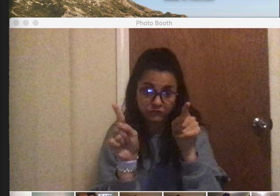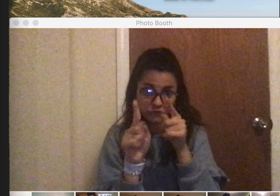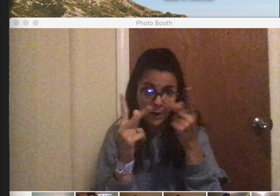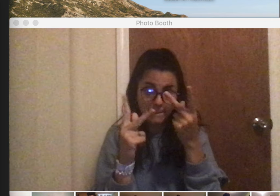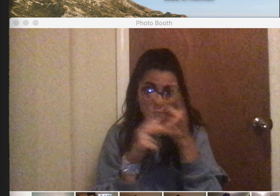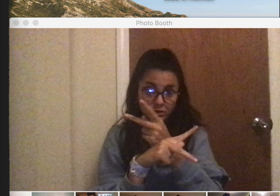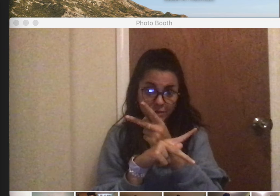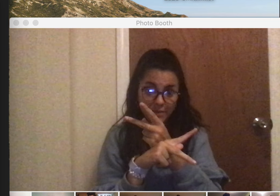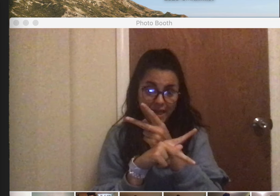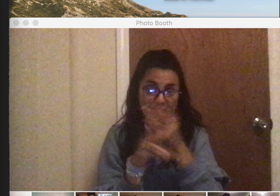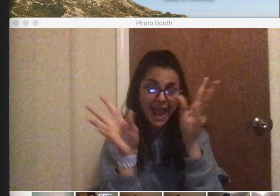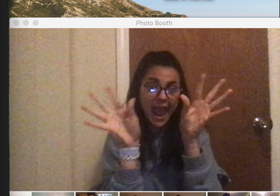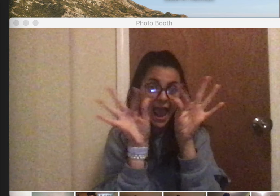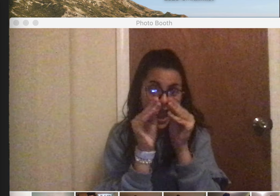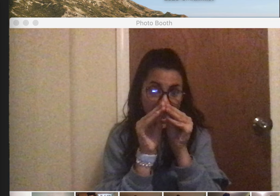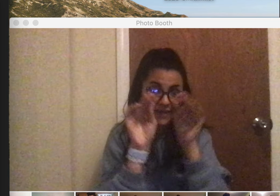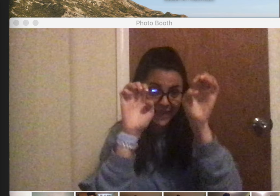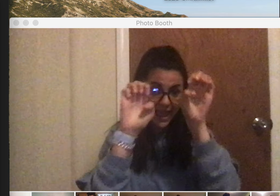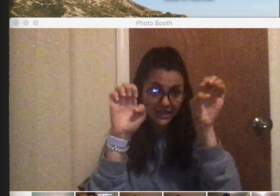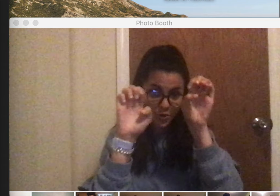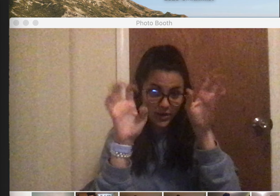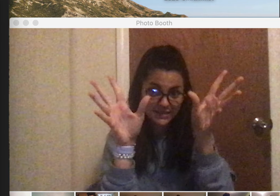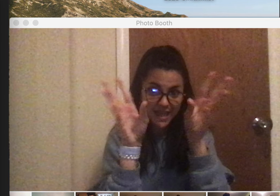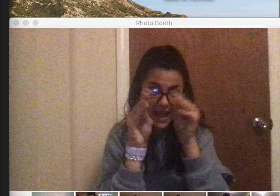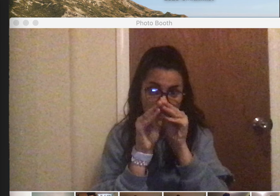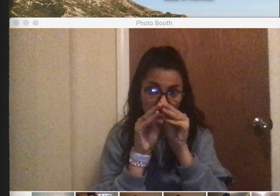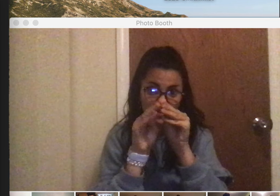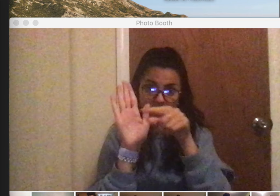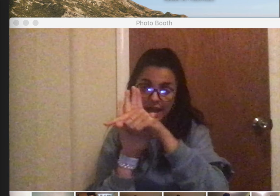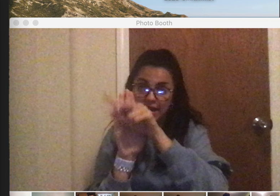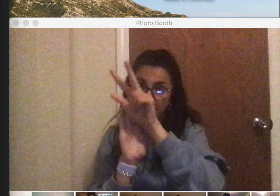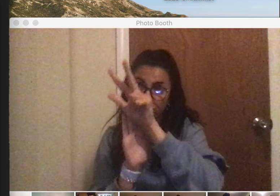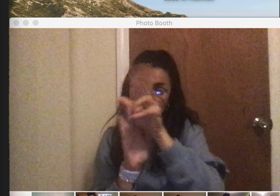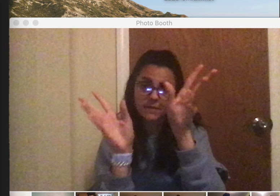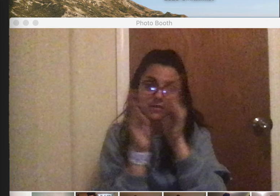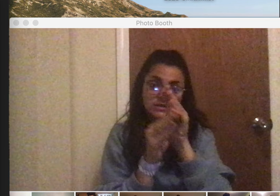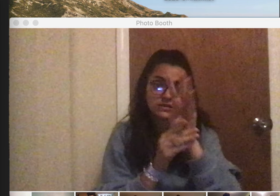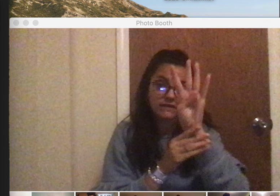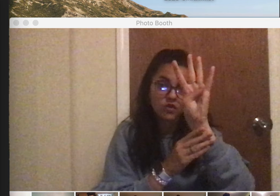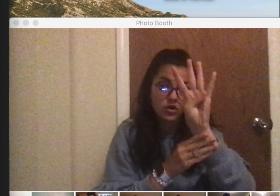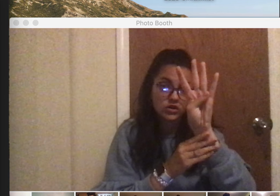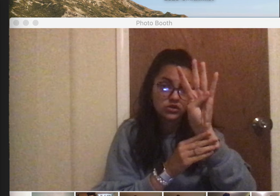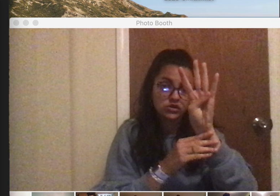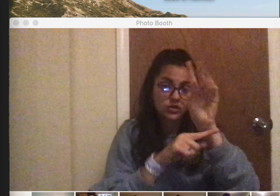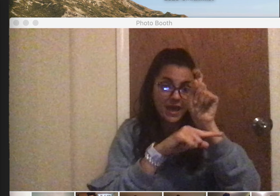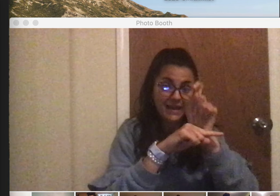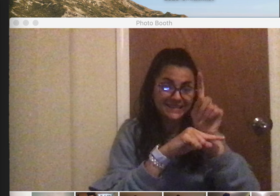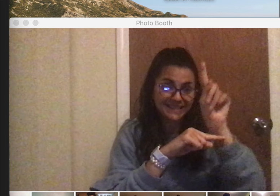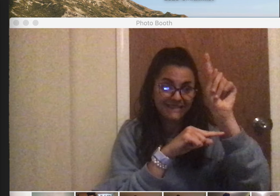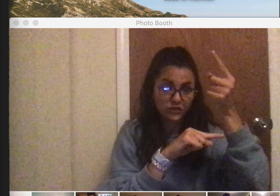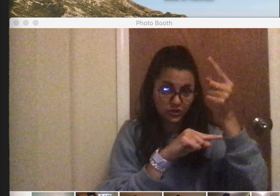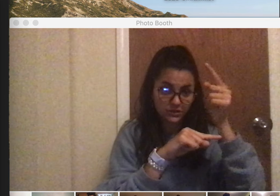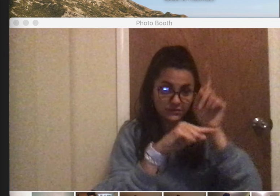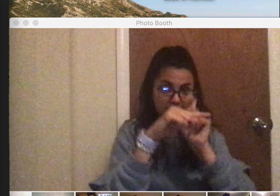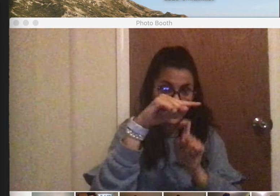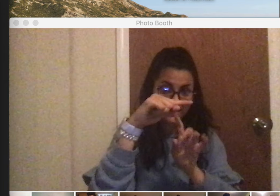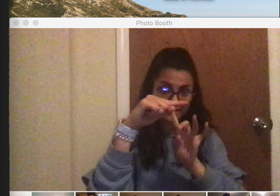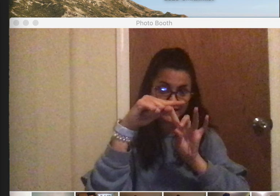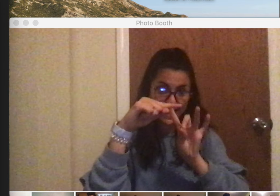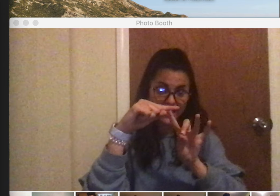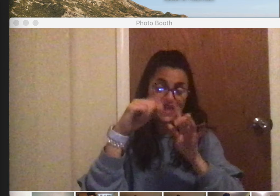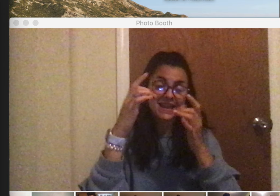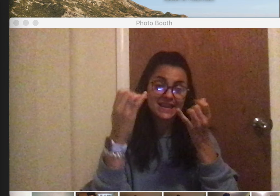plus 4. So we're going to get x to the 1st over x to the 8th. And now we're dividing,